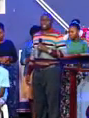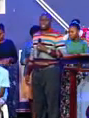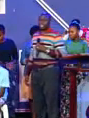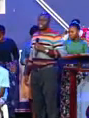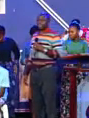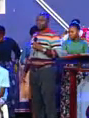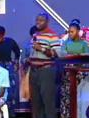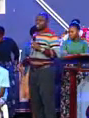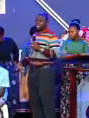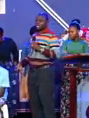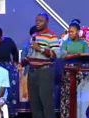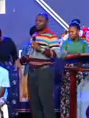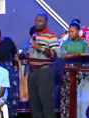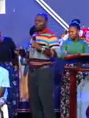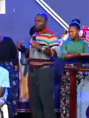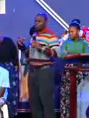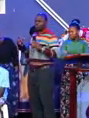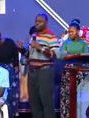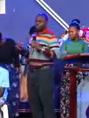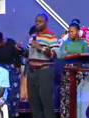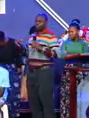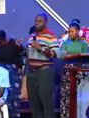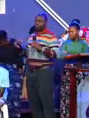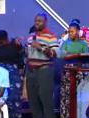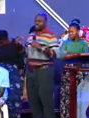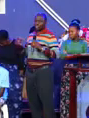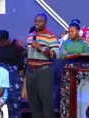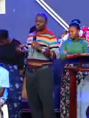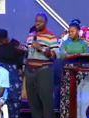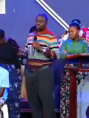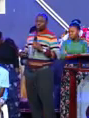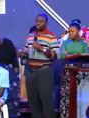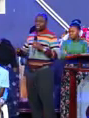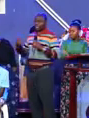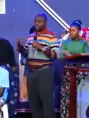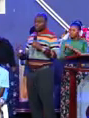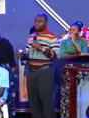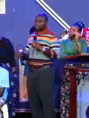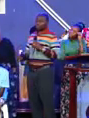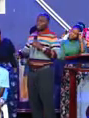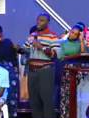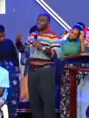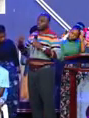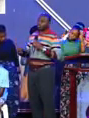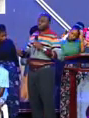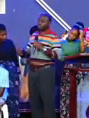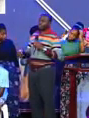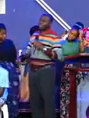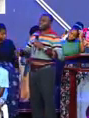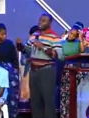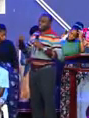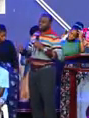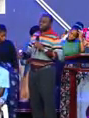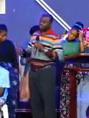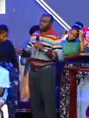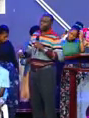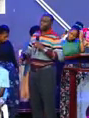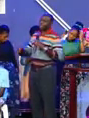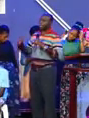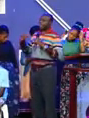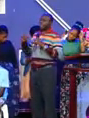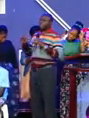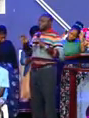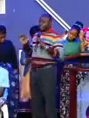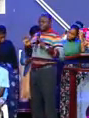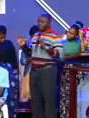Nainga chajira mujia nobulumi bunji nyo nyonga tasobola kutula tasobola kuyimirira tasobola